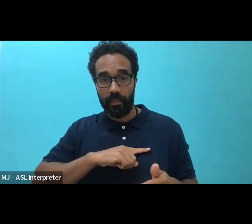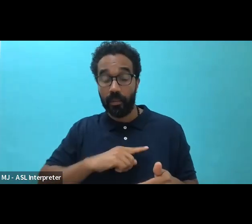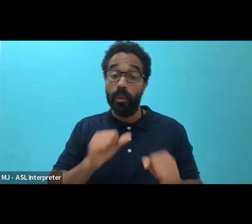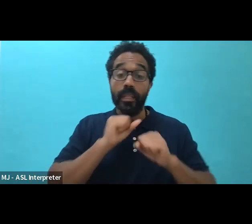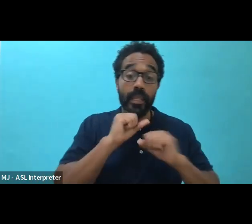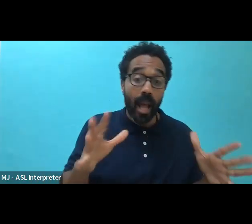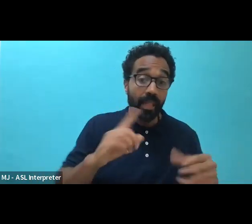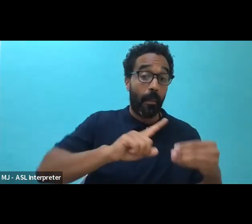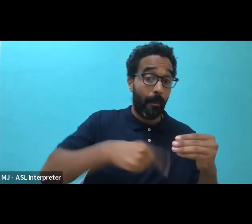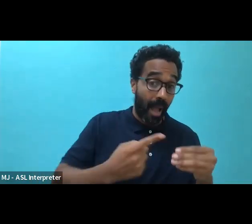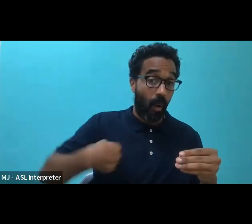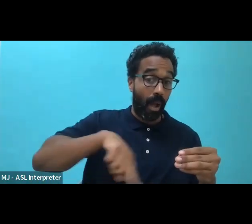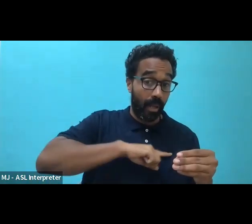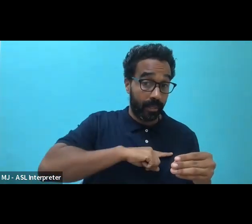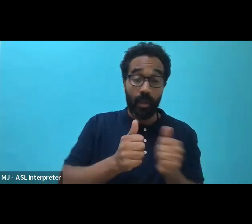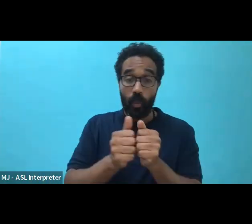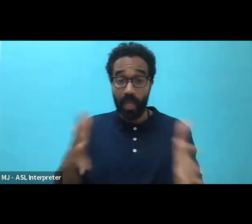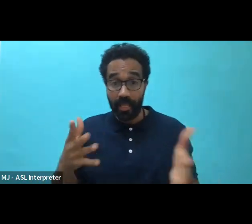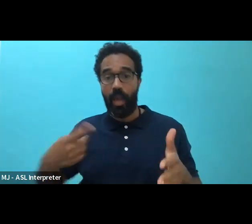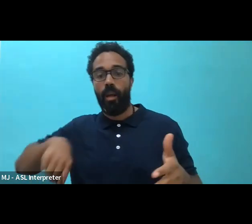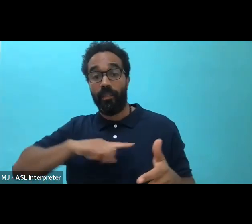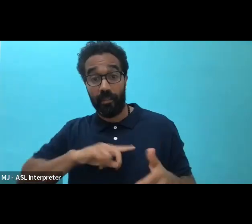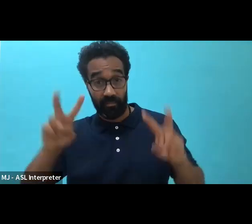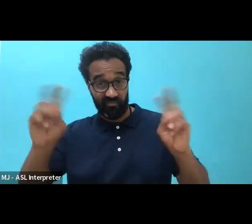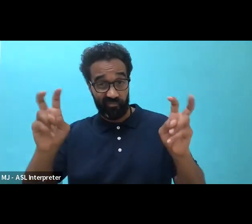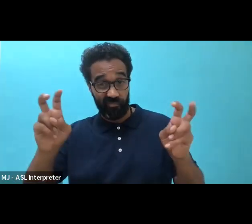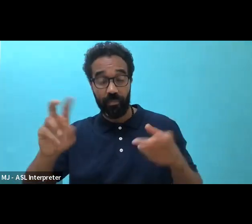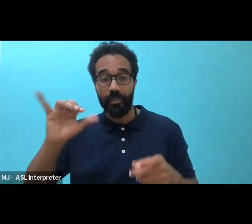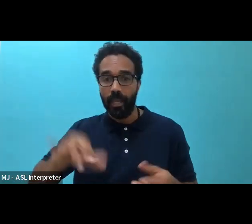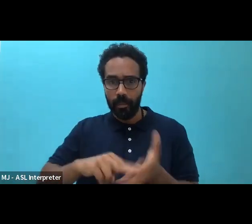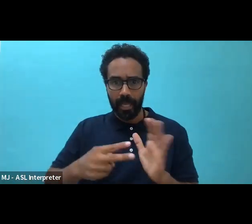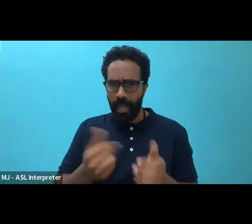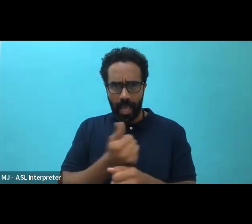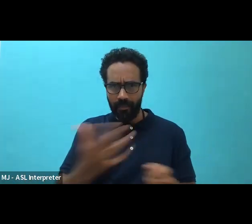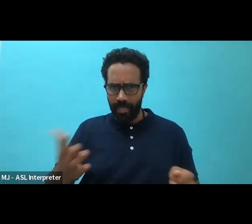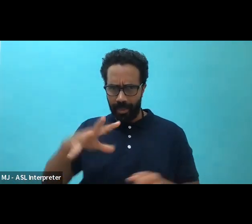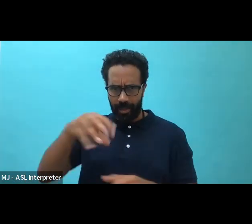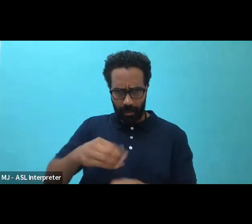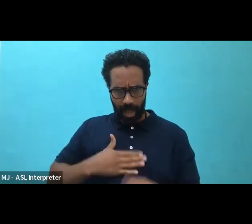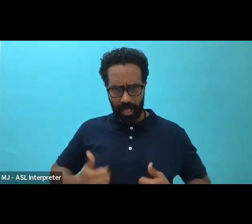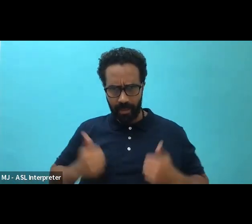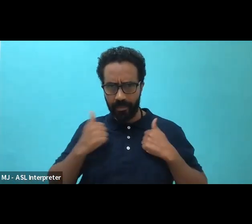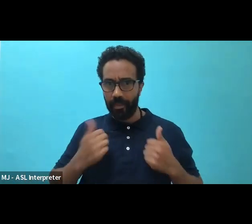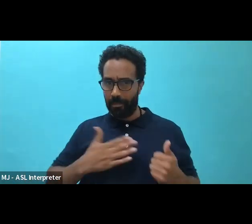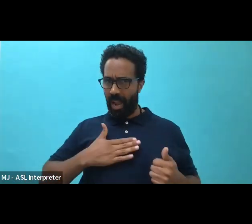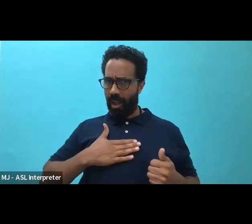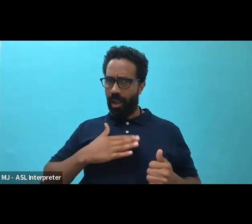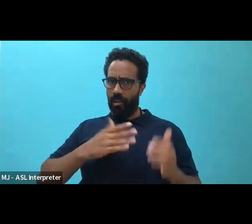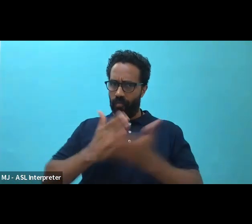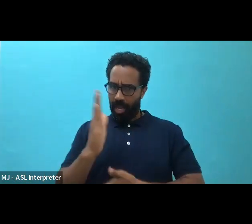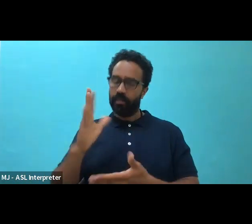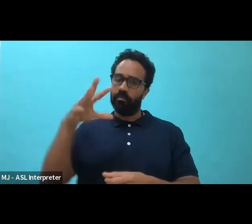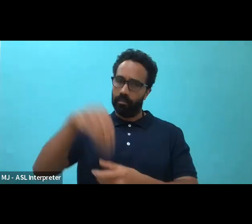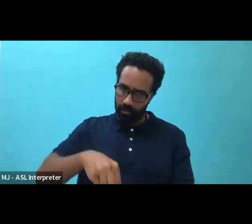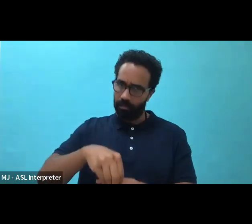in all of the decisions that affect our lives. At the organizational level, we form and participate